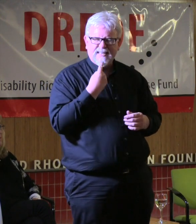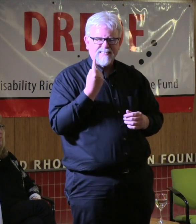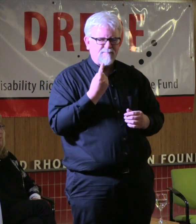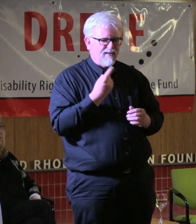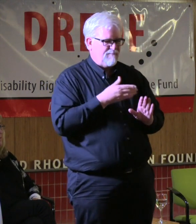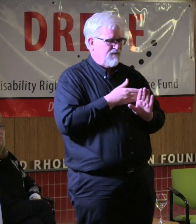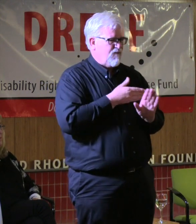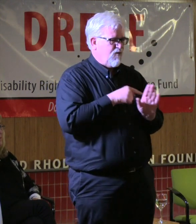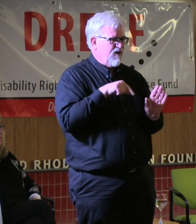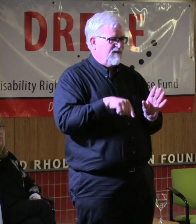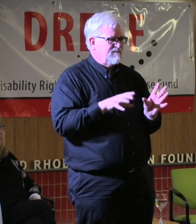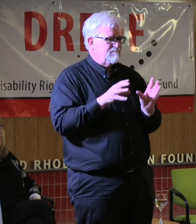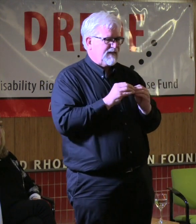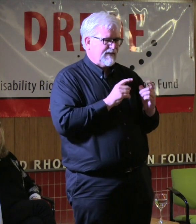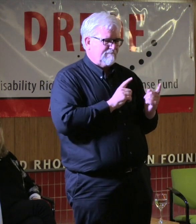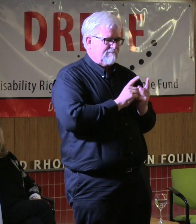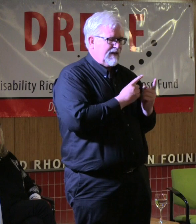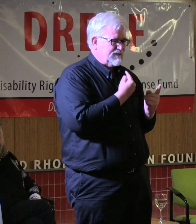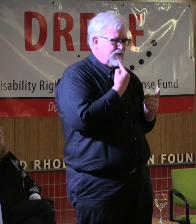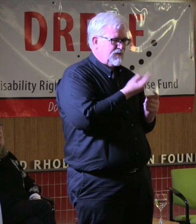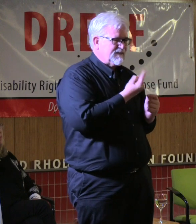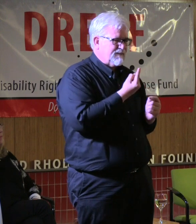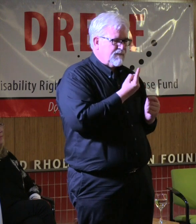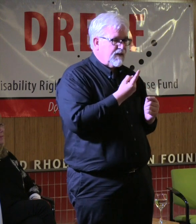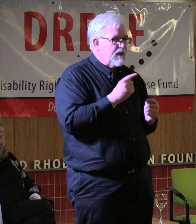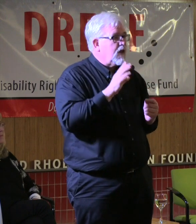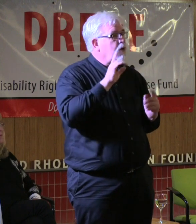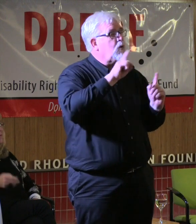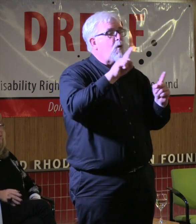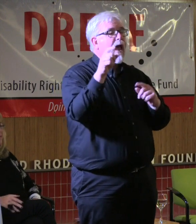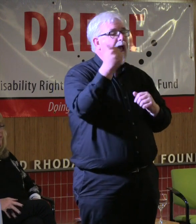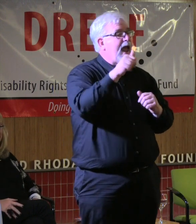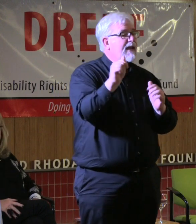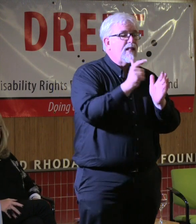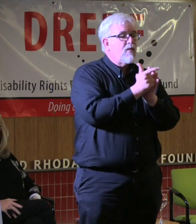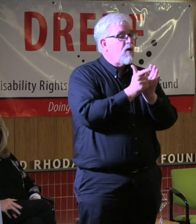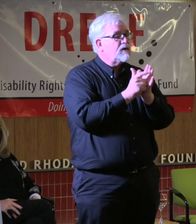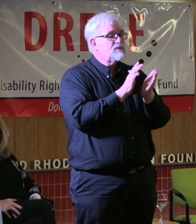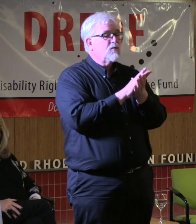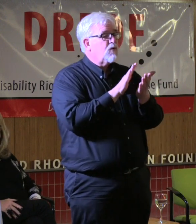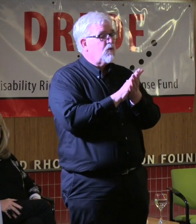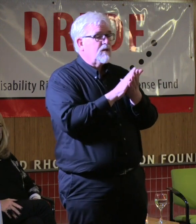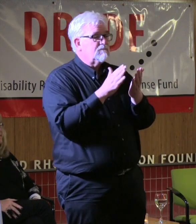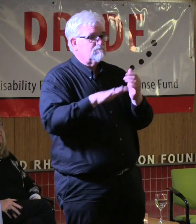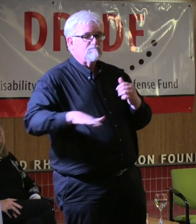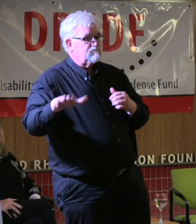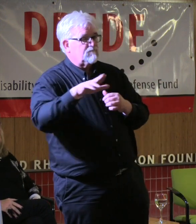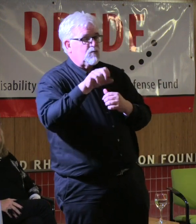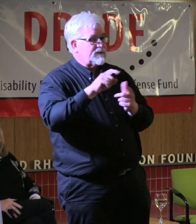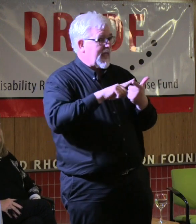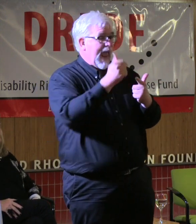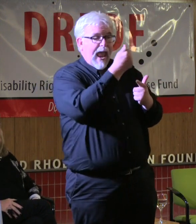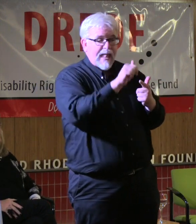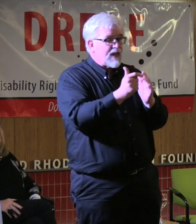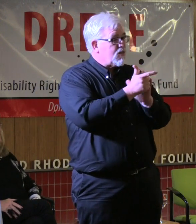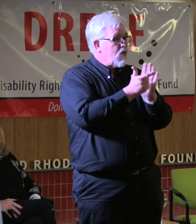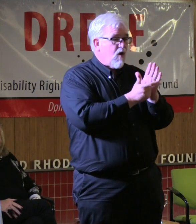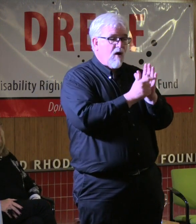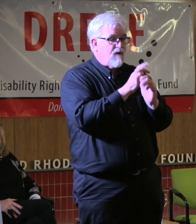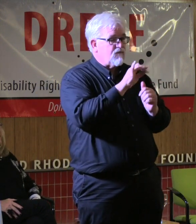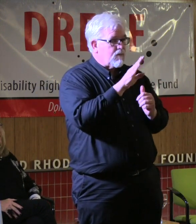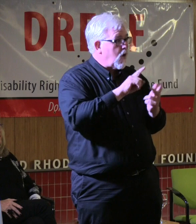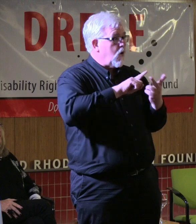this afternoon. You know, you go to any law school in the country, go to any law firm, go to their